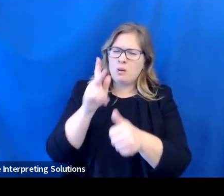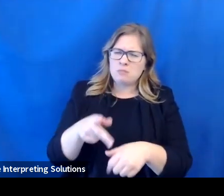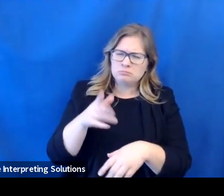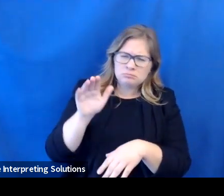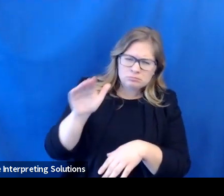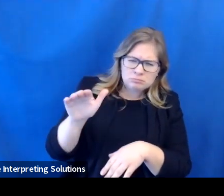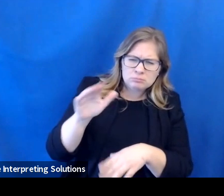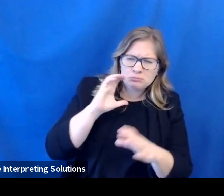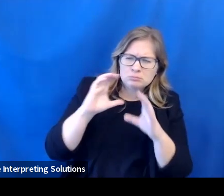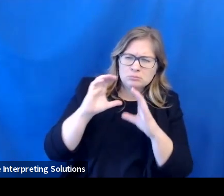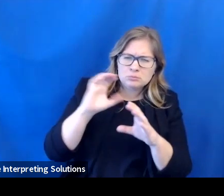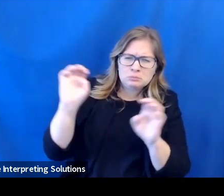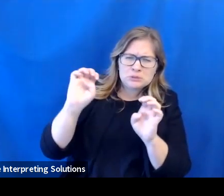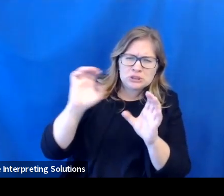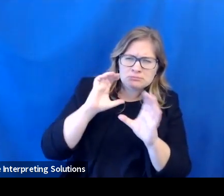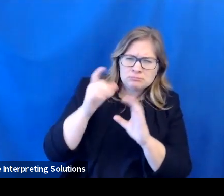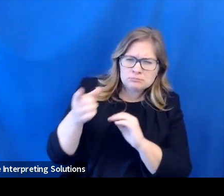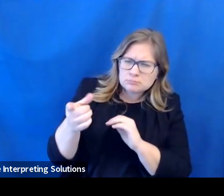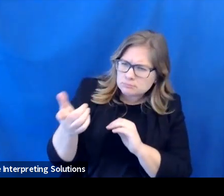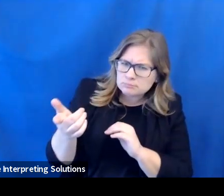the 911 centers.